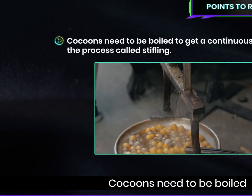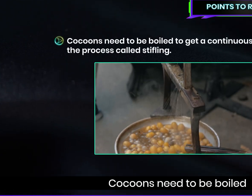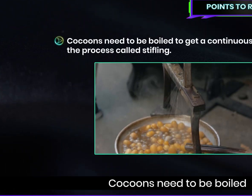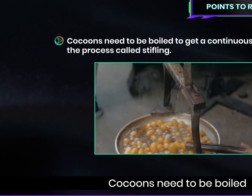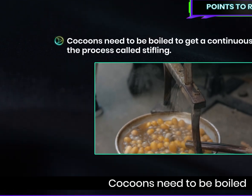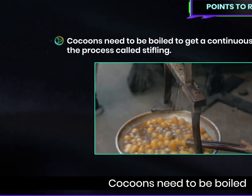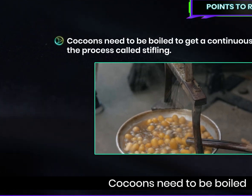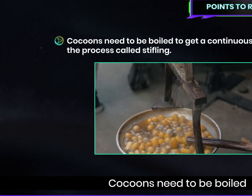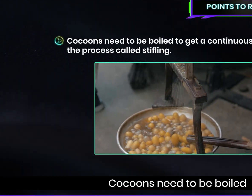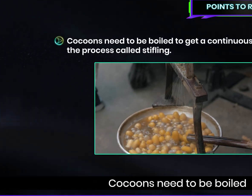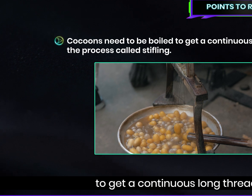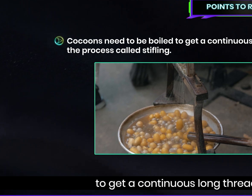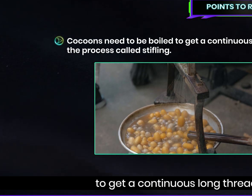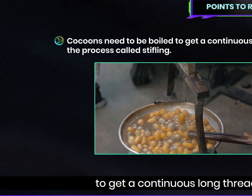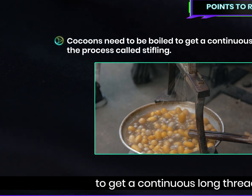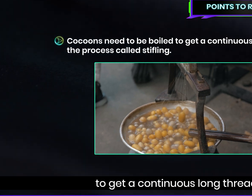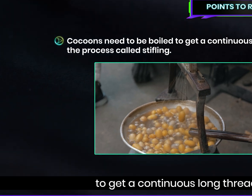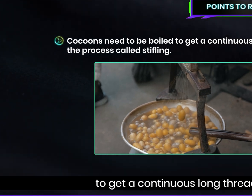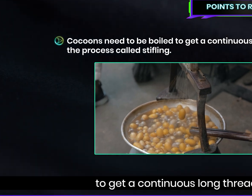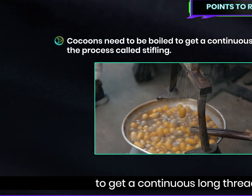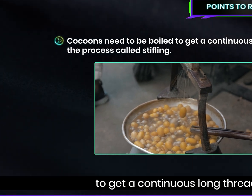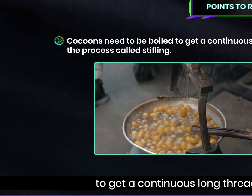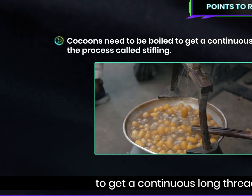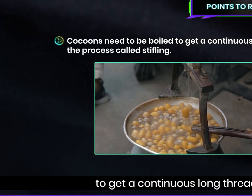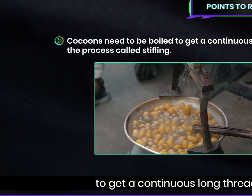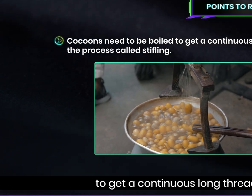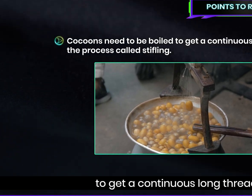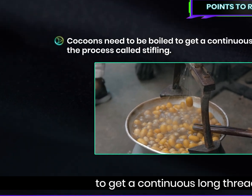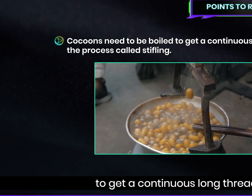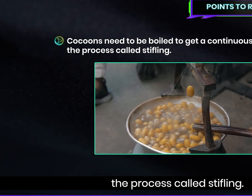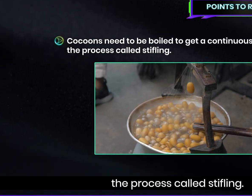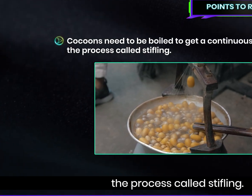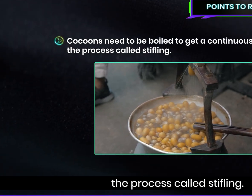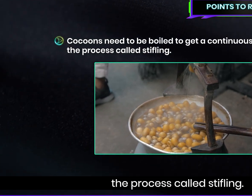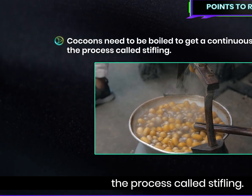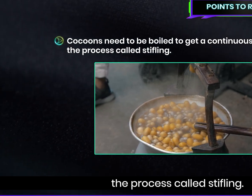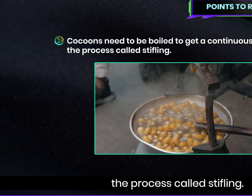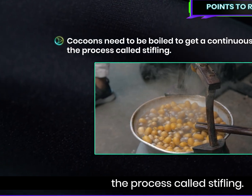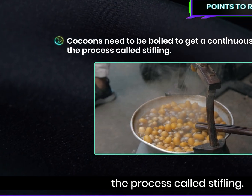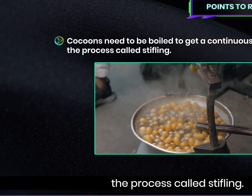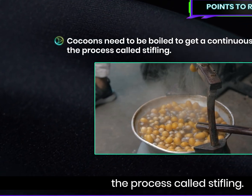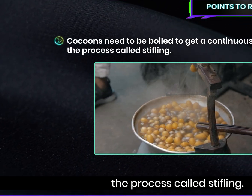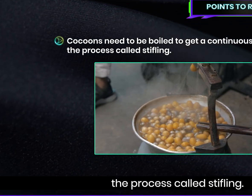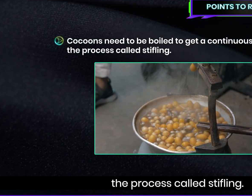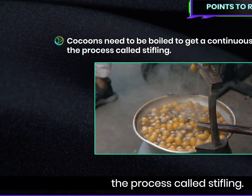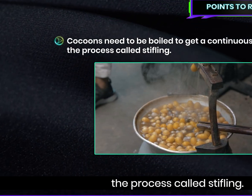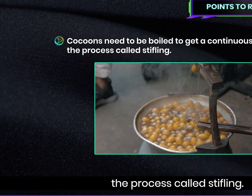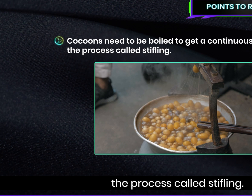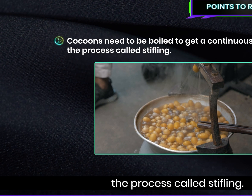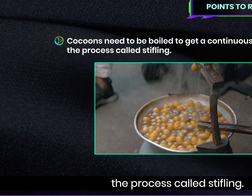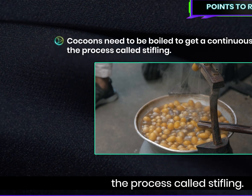Cocoons need to be boiled to get a continuous long thread, the process called stifling.